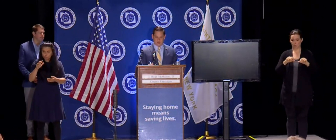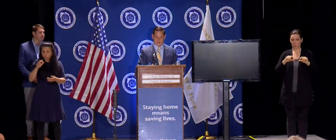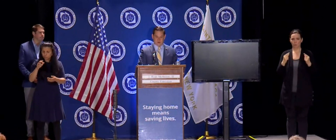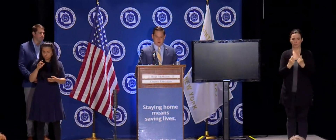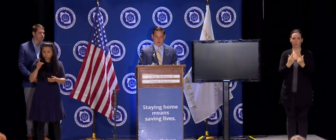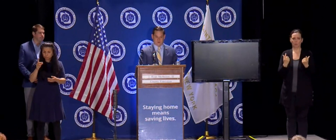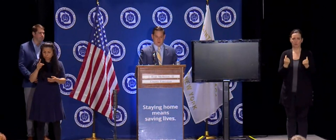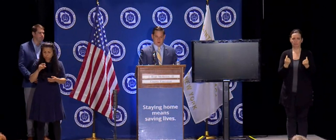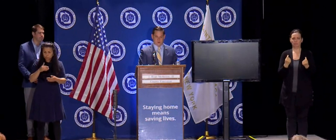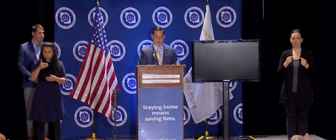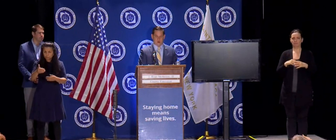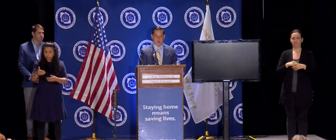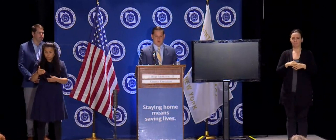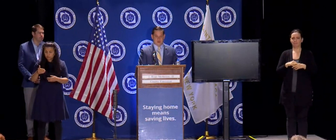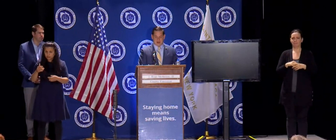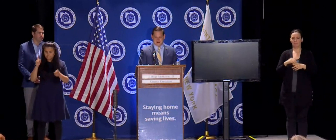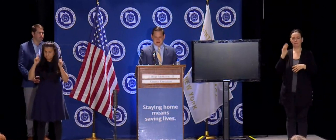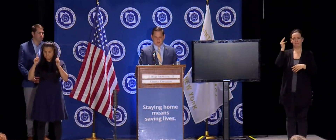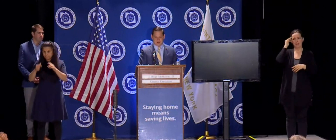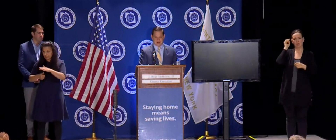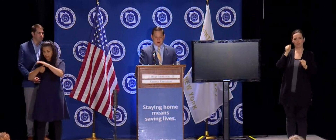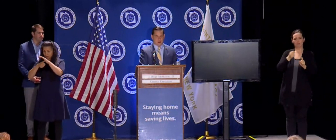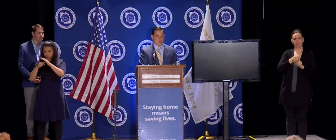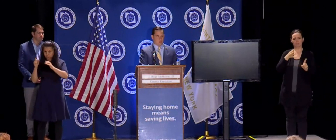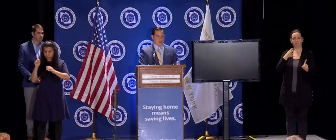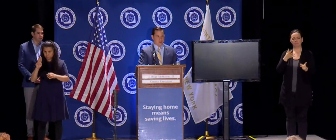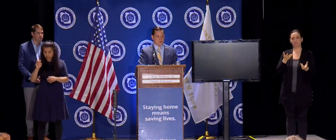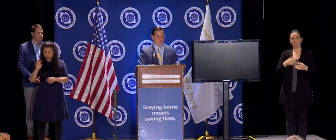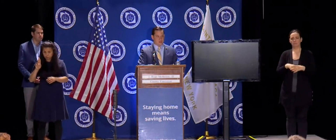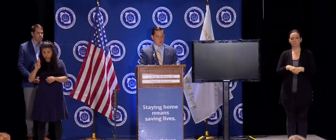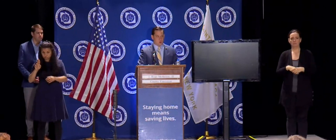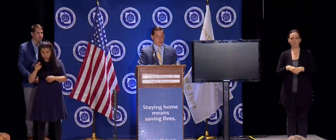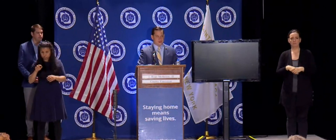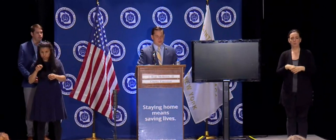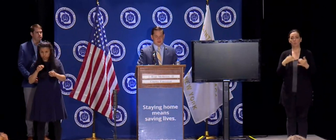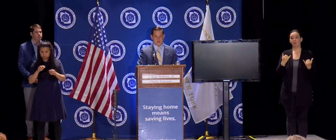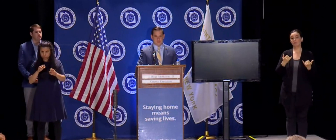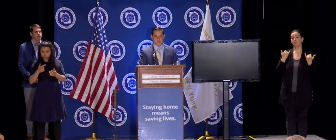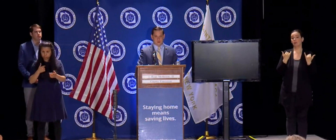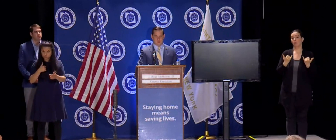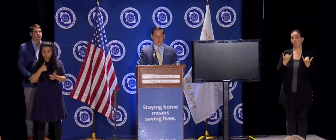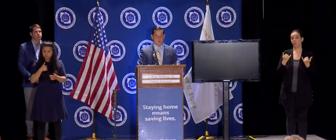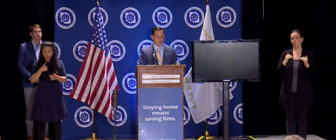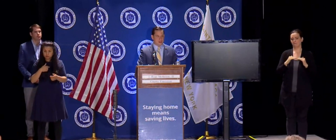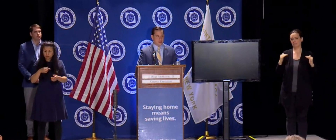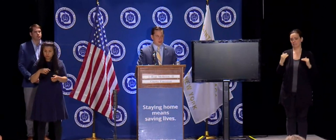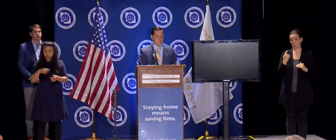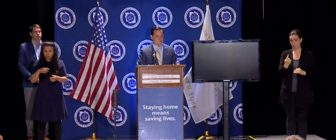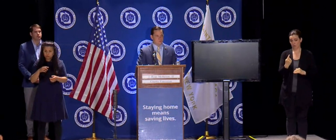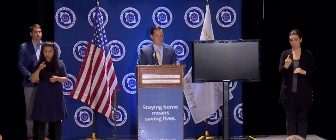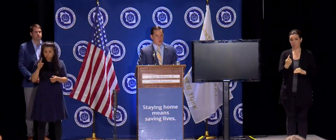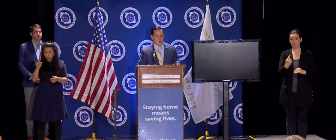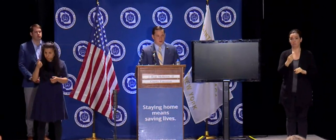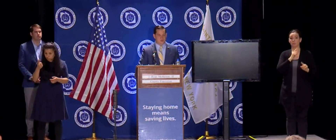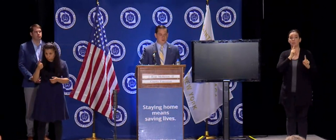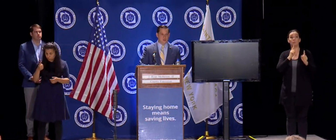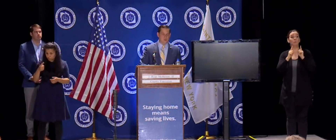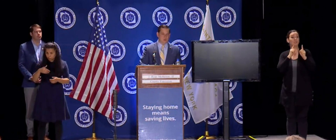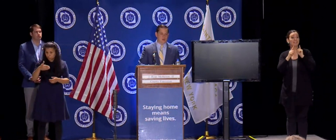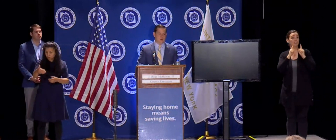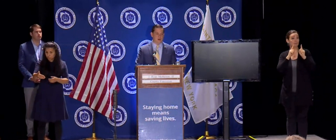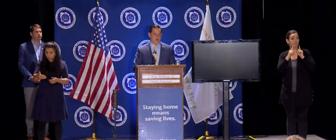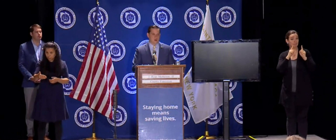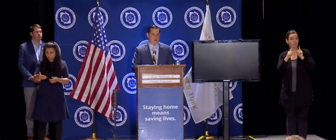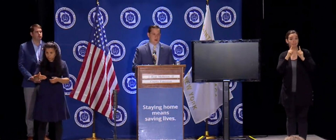if has some things to offer as well. I think right now that we're into phase one, it's communicating, continue